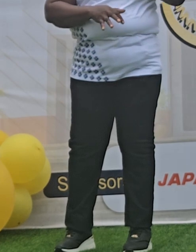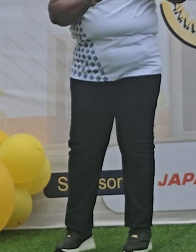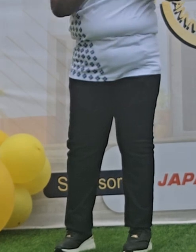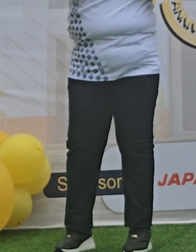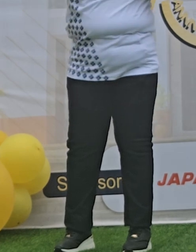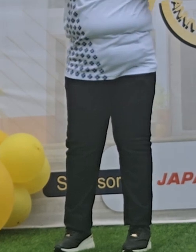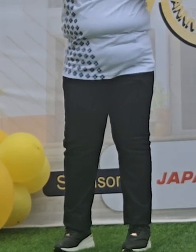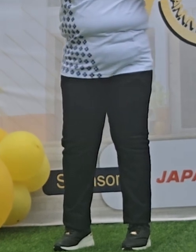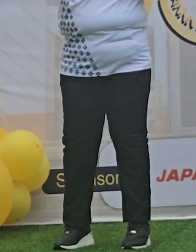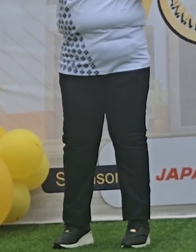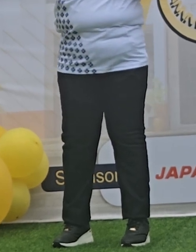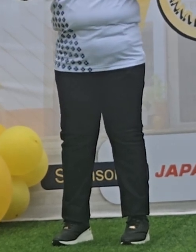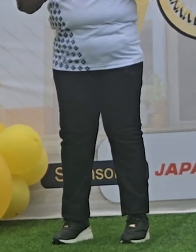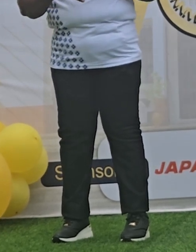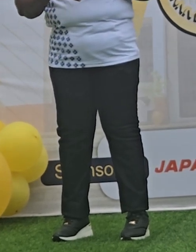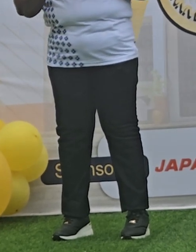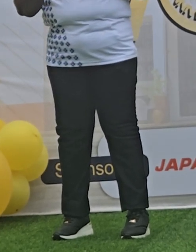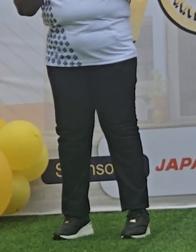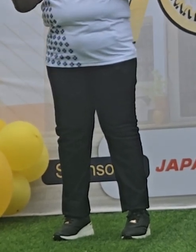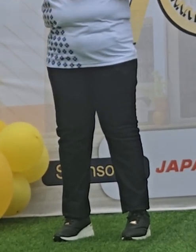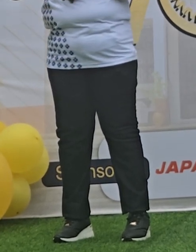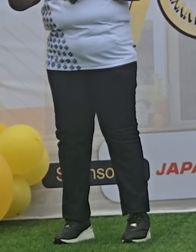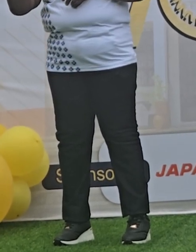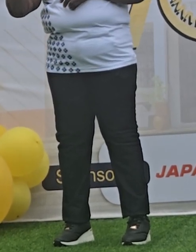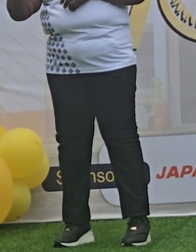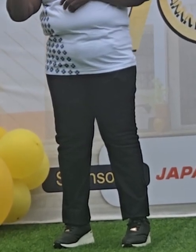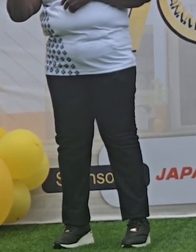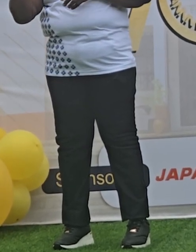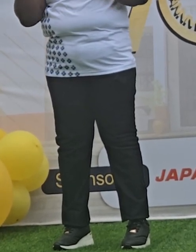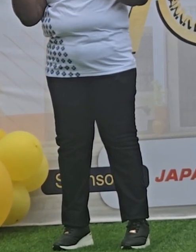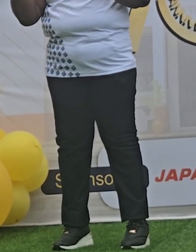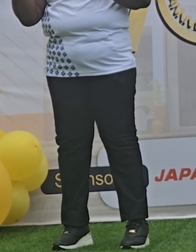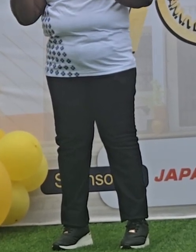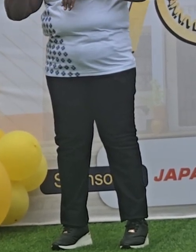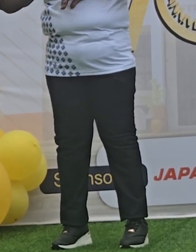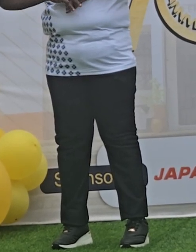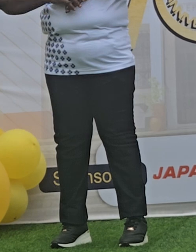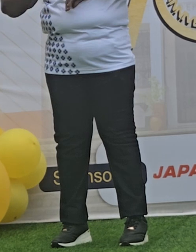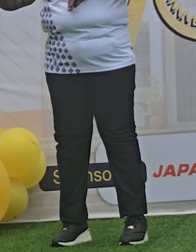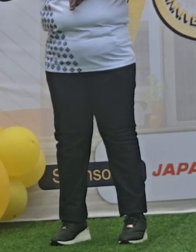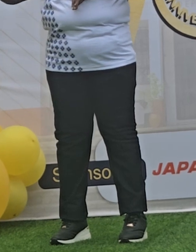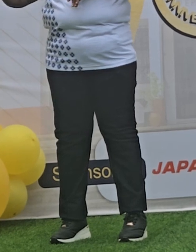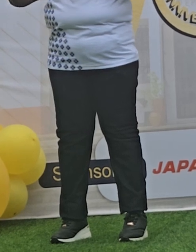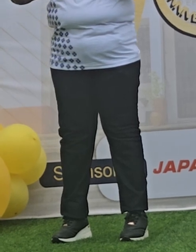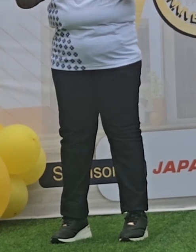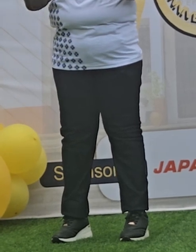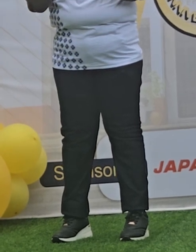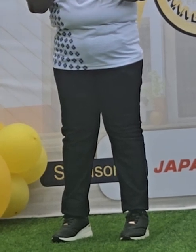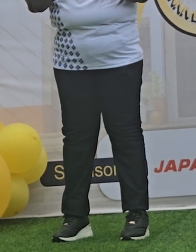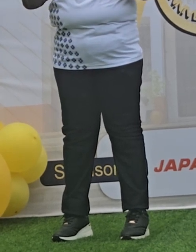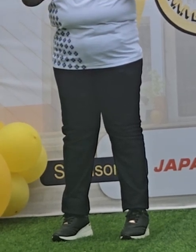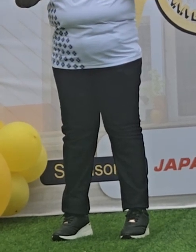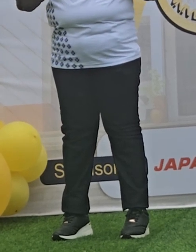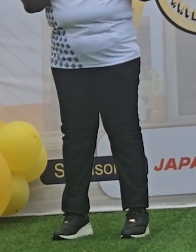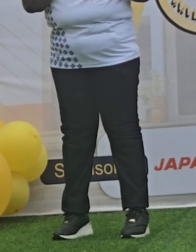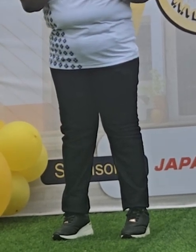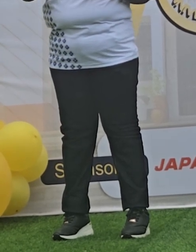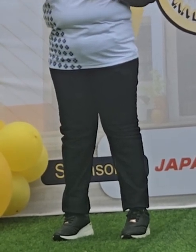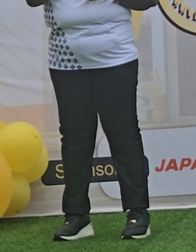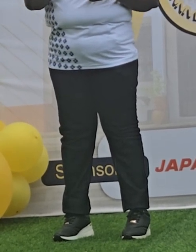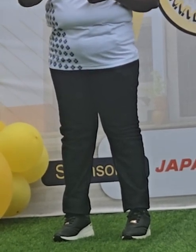abroad to do their PhDs. In those years, we had